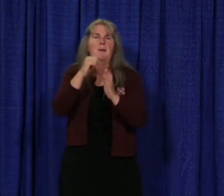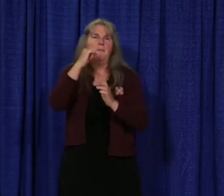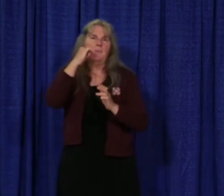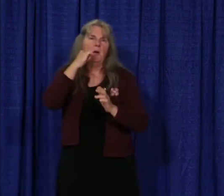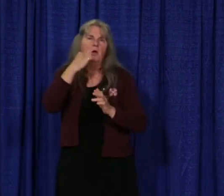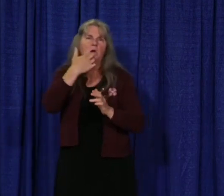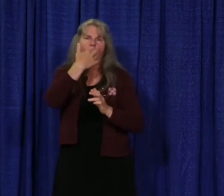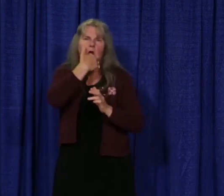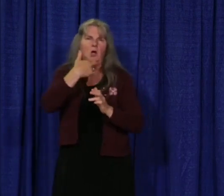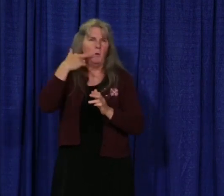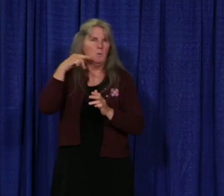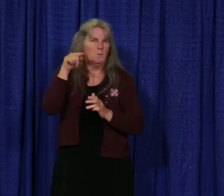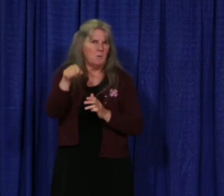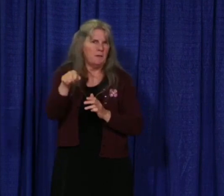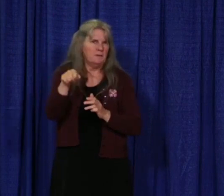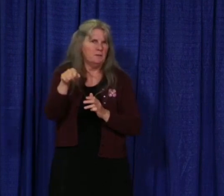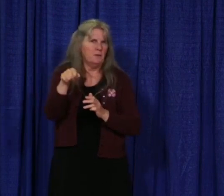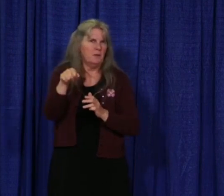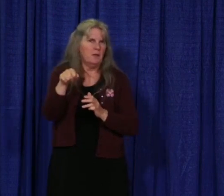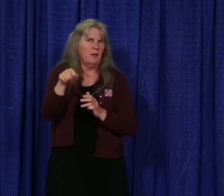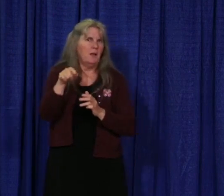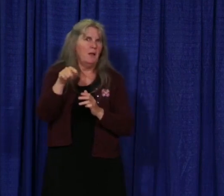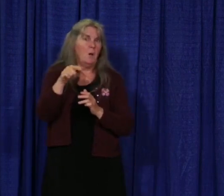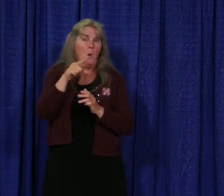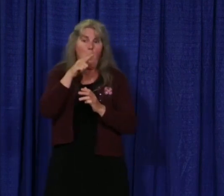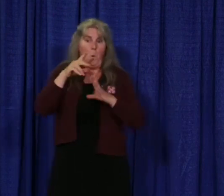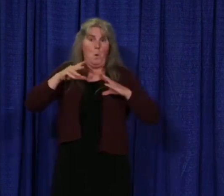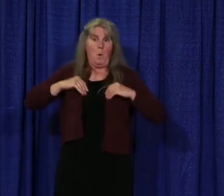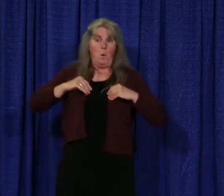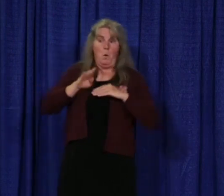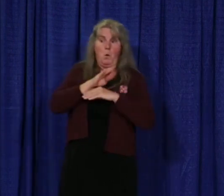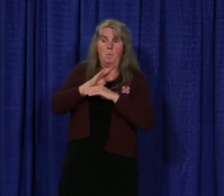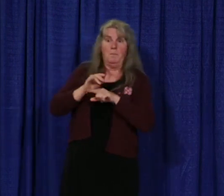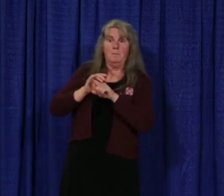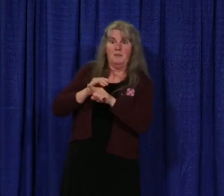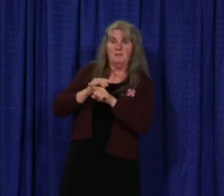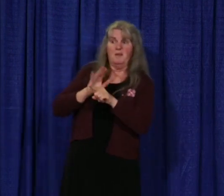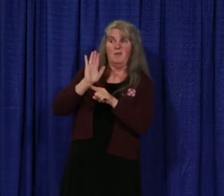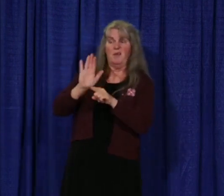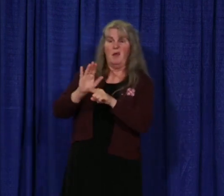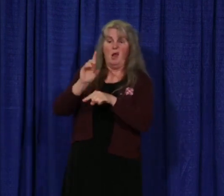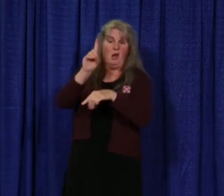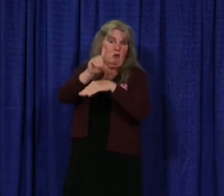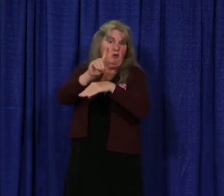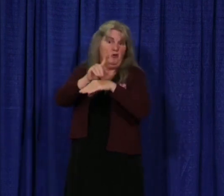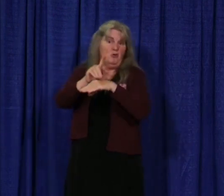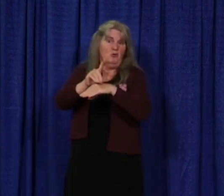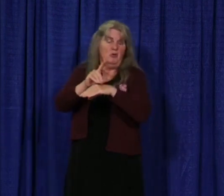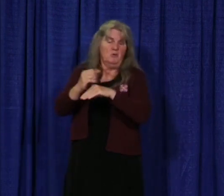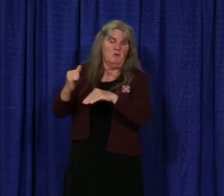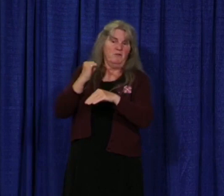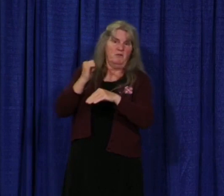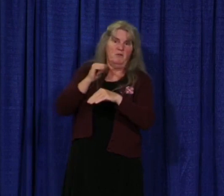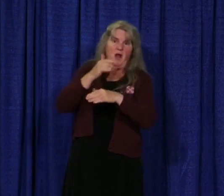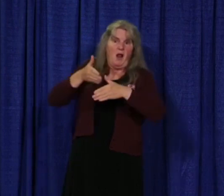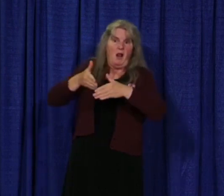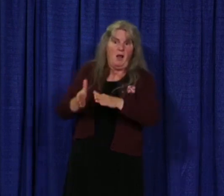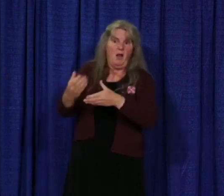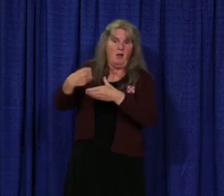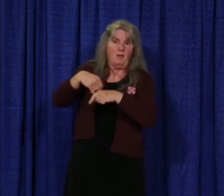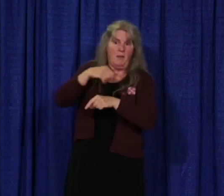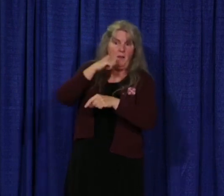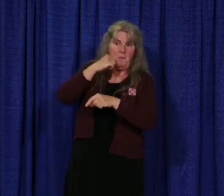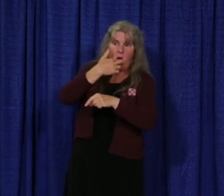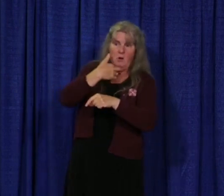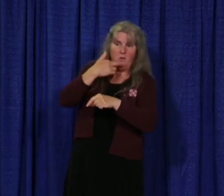Like, do they have either a duty? Do they have a duty to refuse service to folks